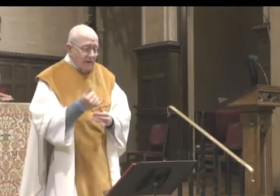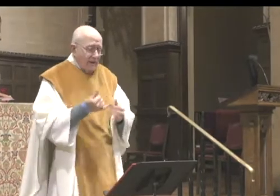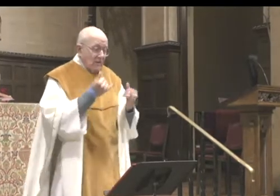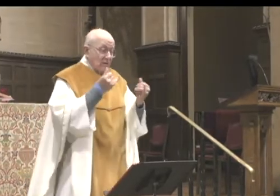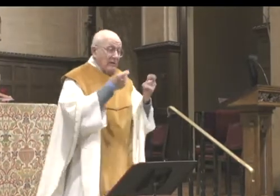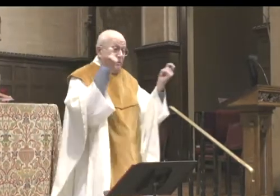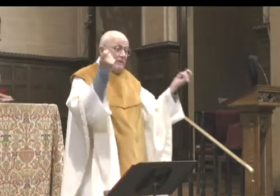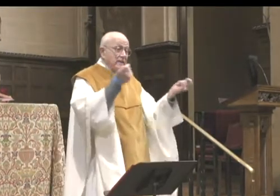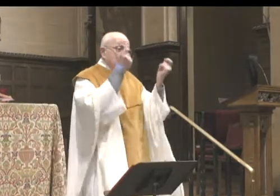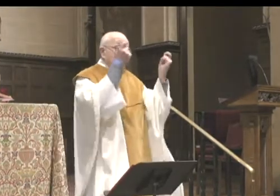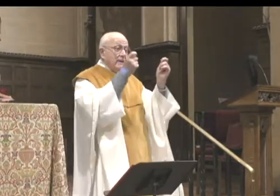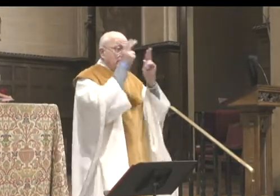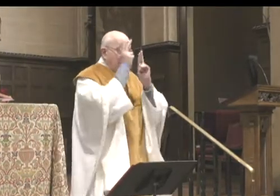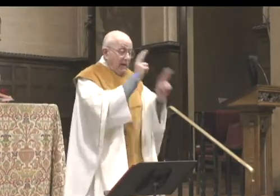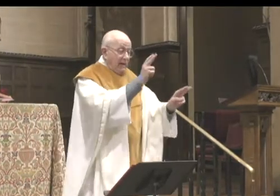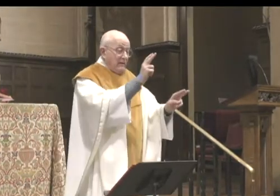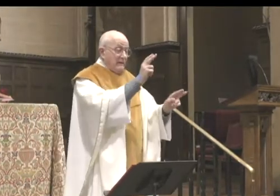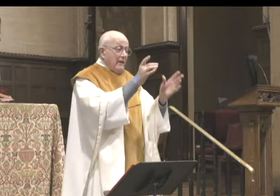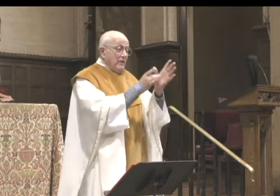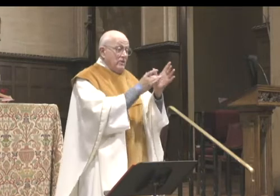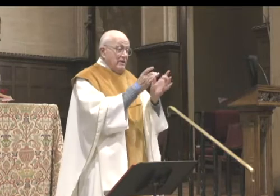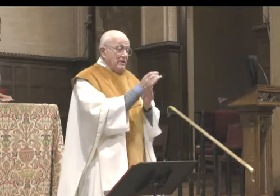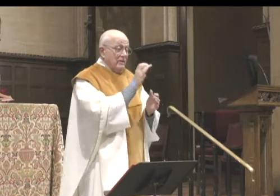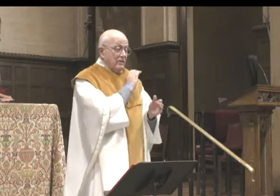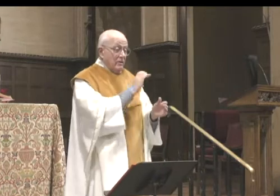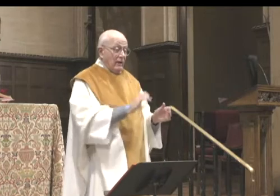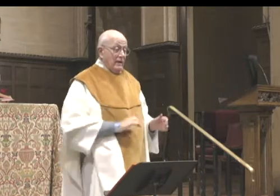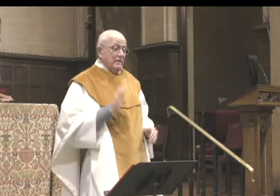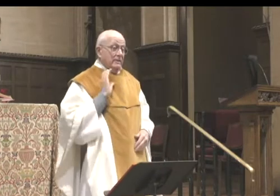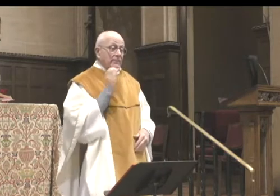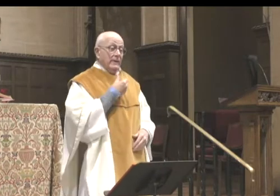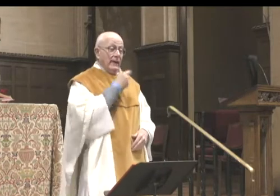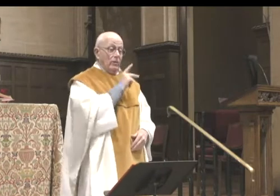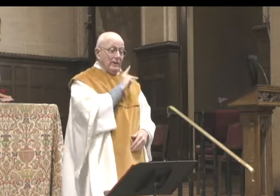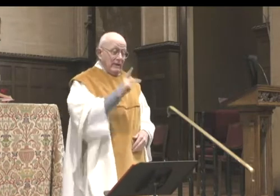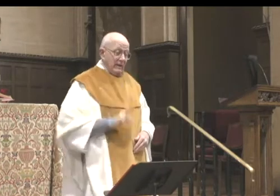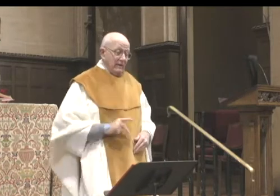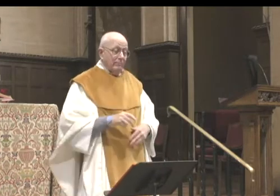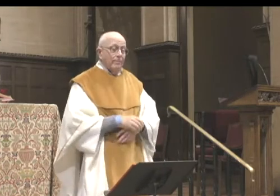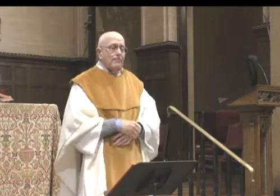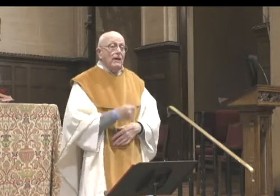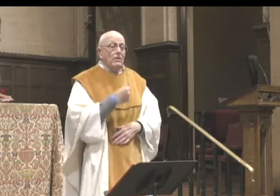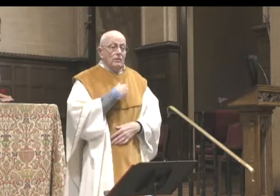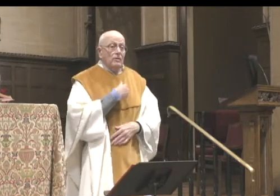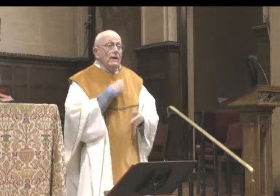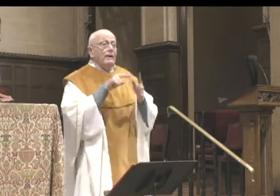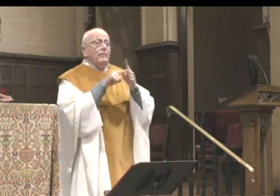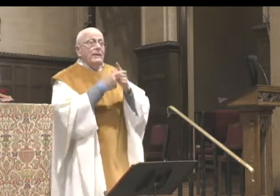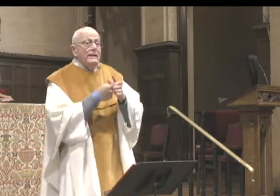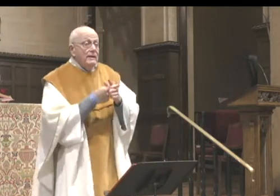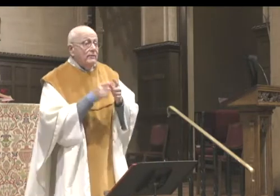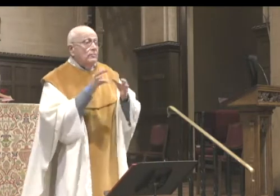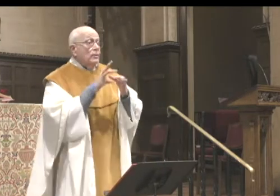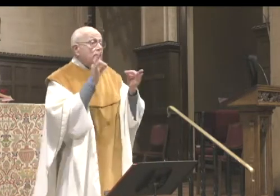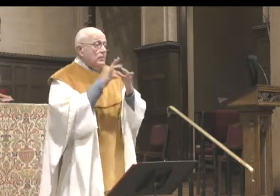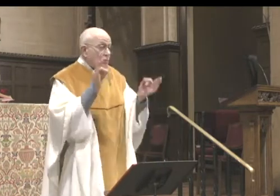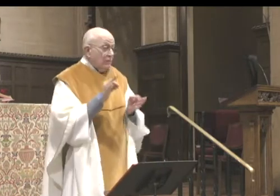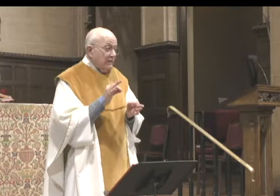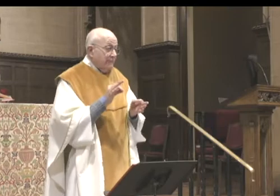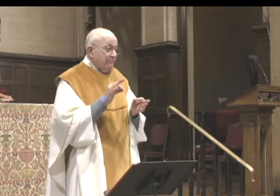called Advent. But for now, we're celebrating and honoring Jesus Christ, our king. So I want to begin